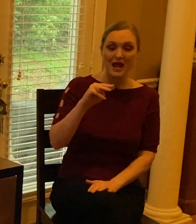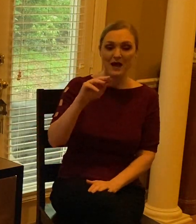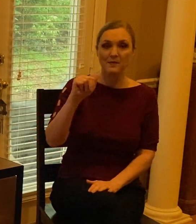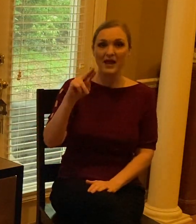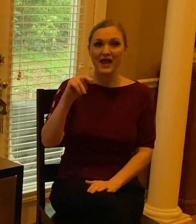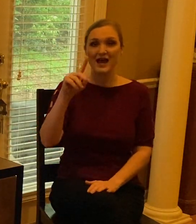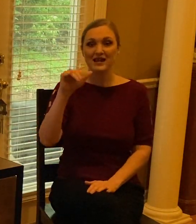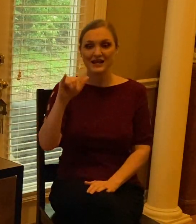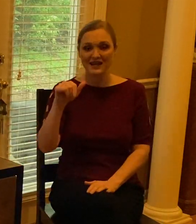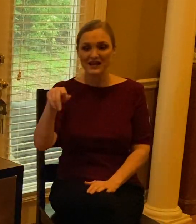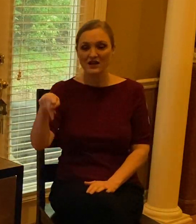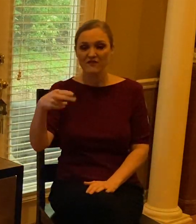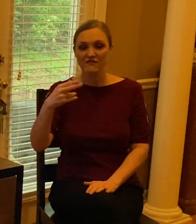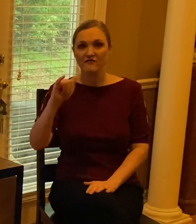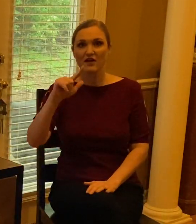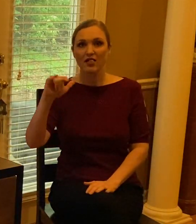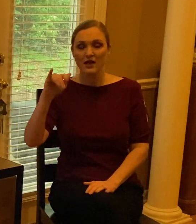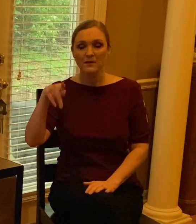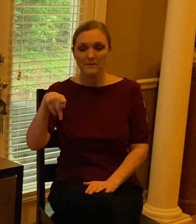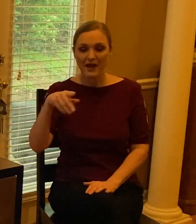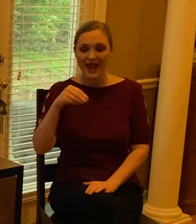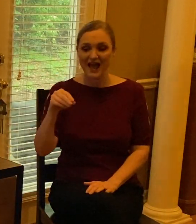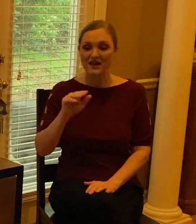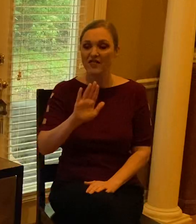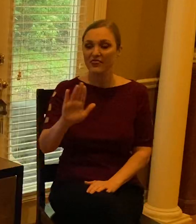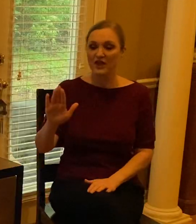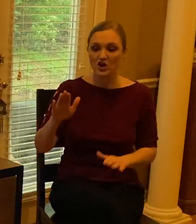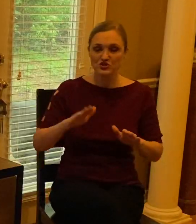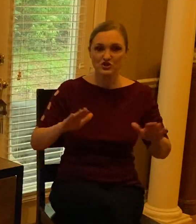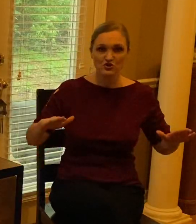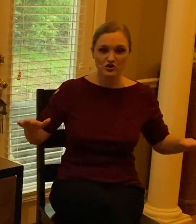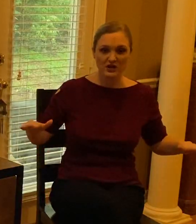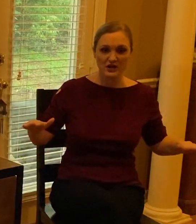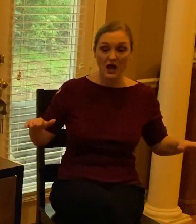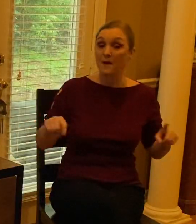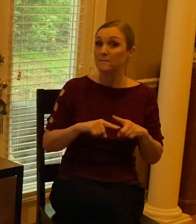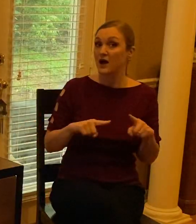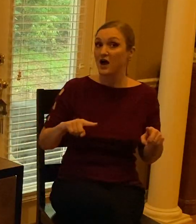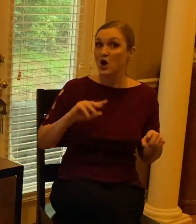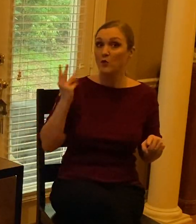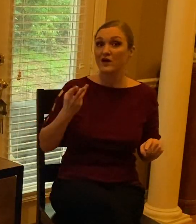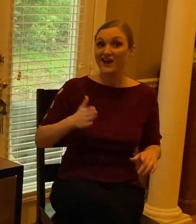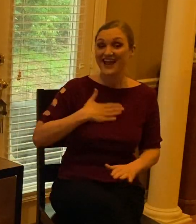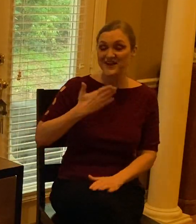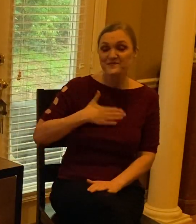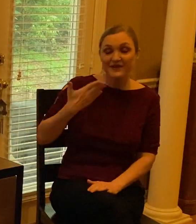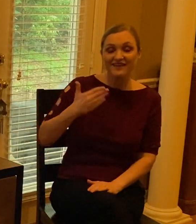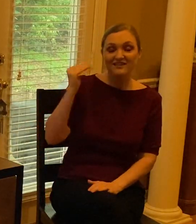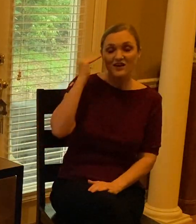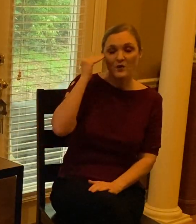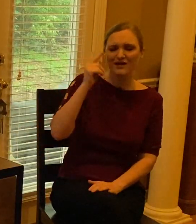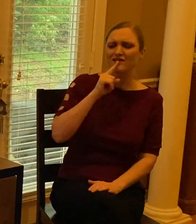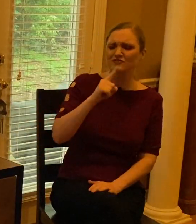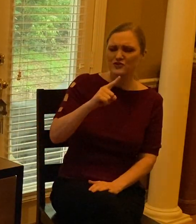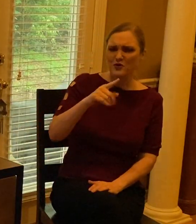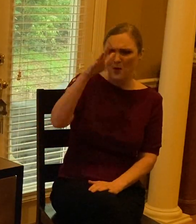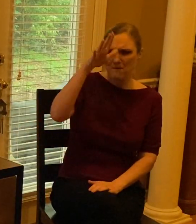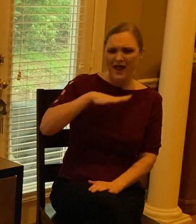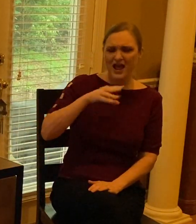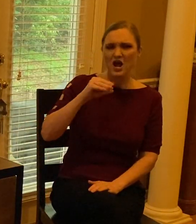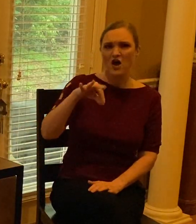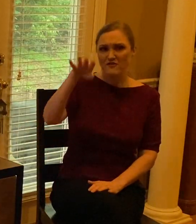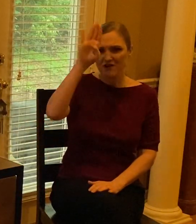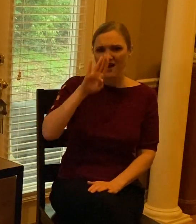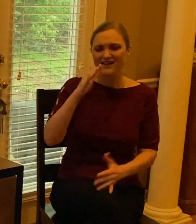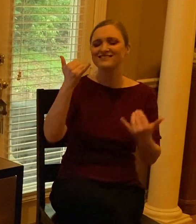grieve for their children. We grieve for the loss of this great man, but we rejoice in knowing that a true man of God is